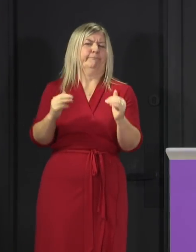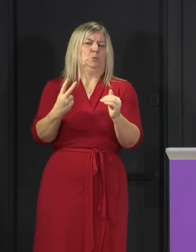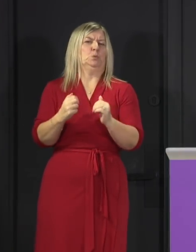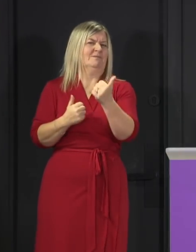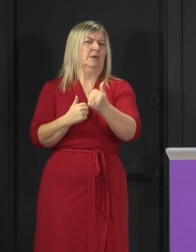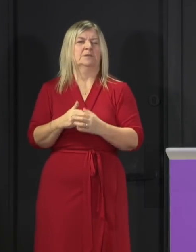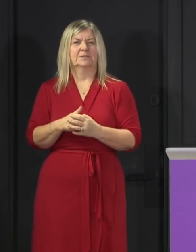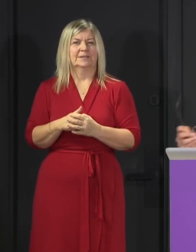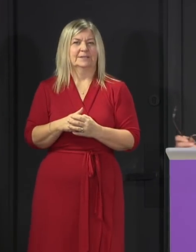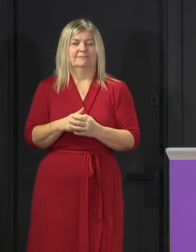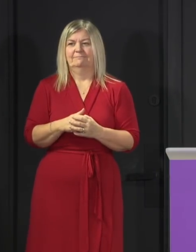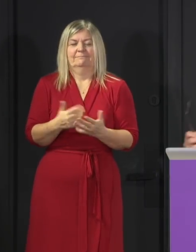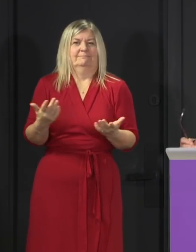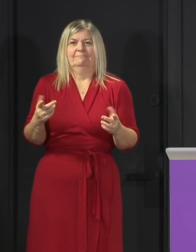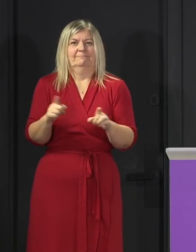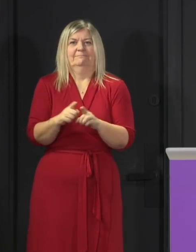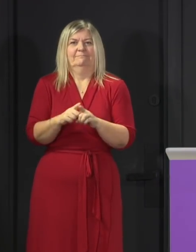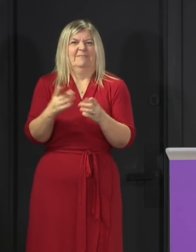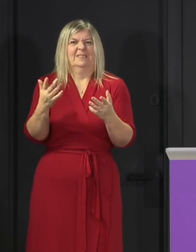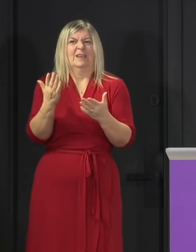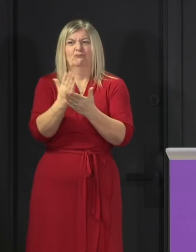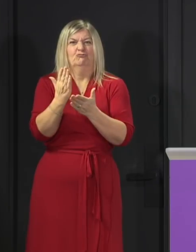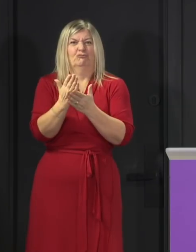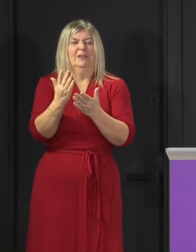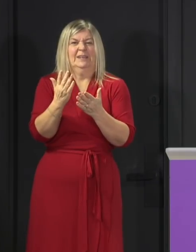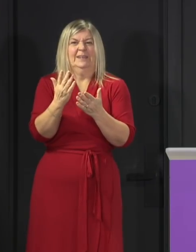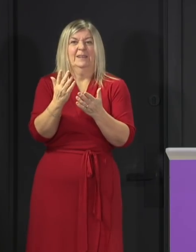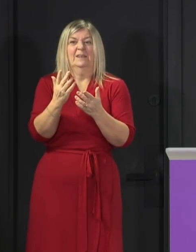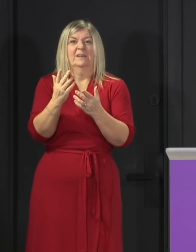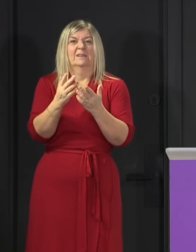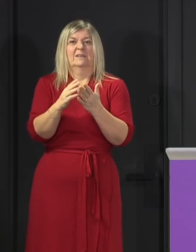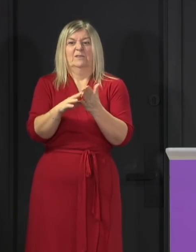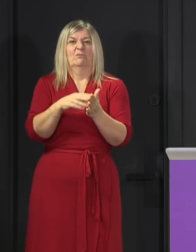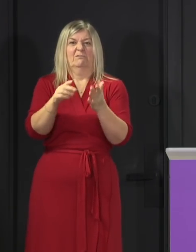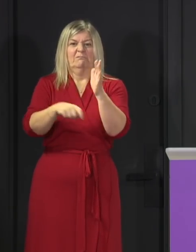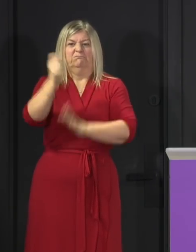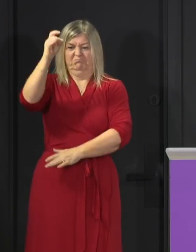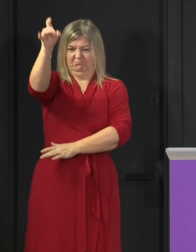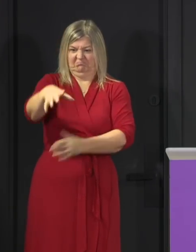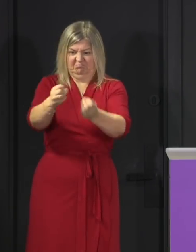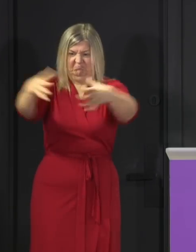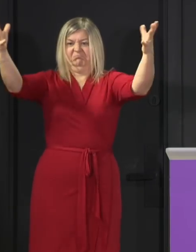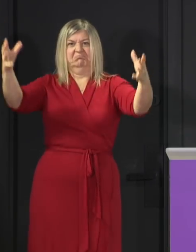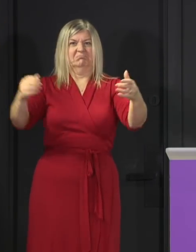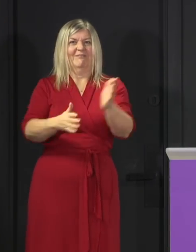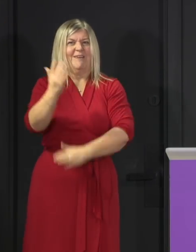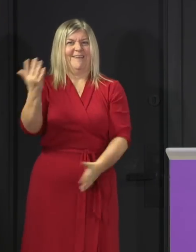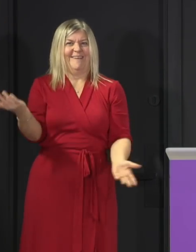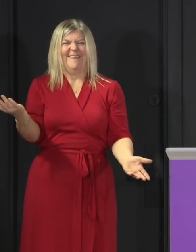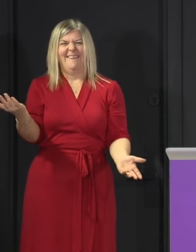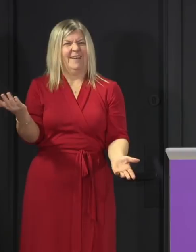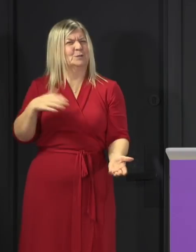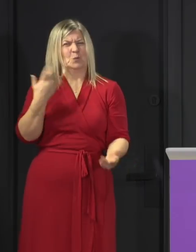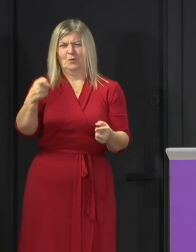I guess, pouring petrol on, sort of smouldering embers. So, that's the reason why